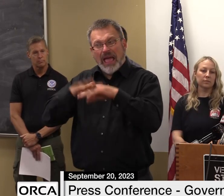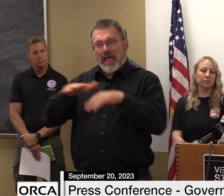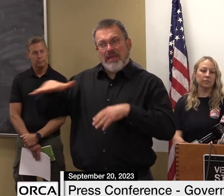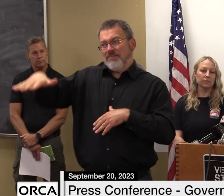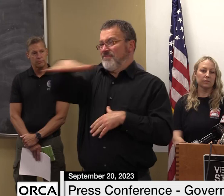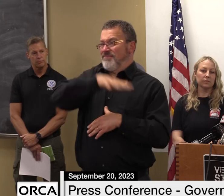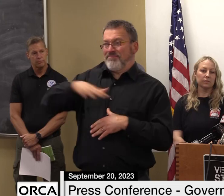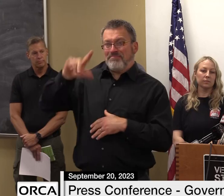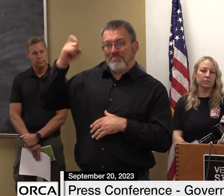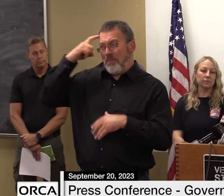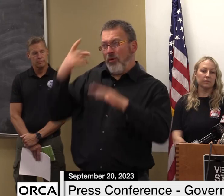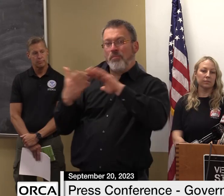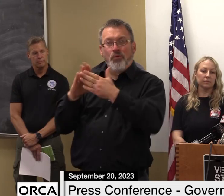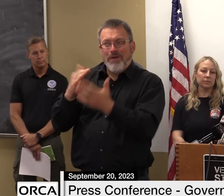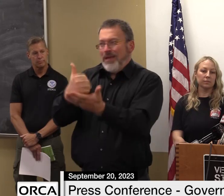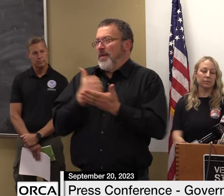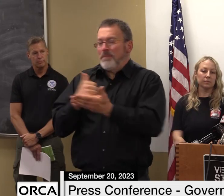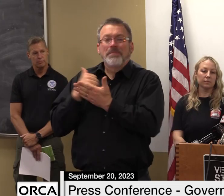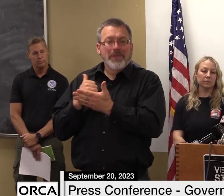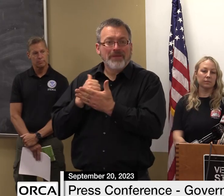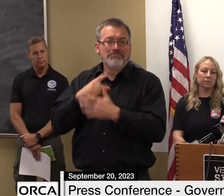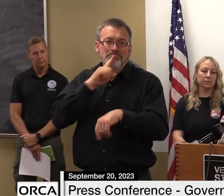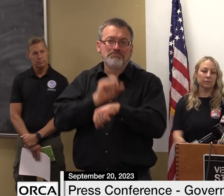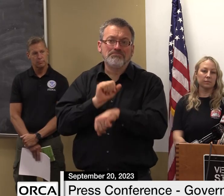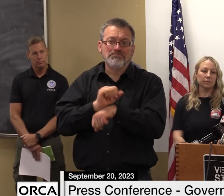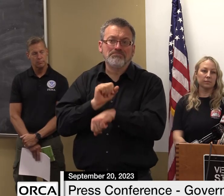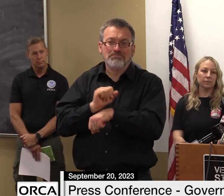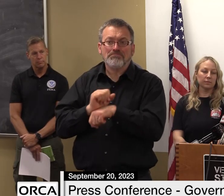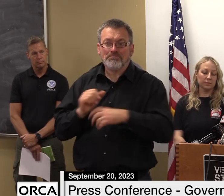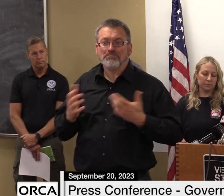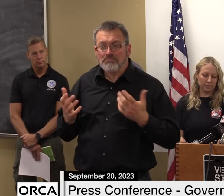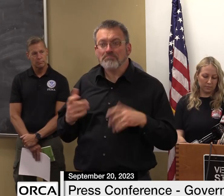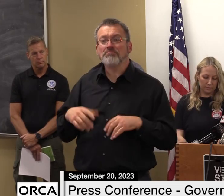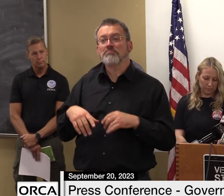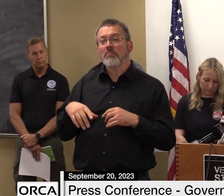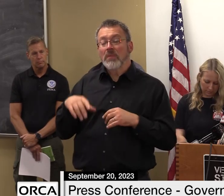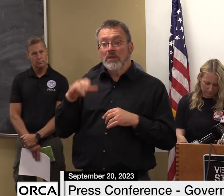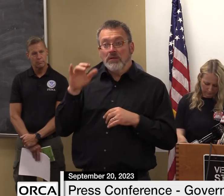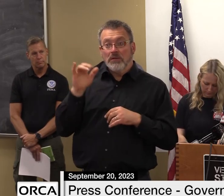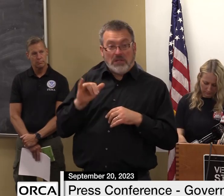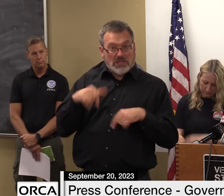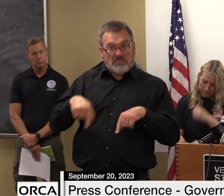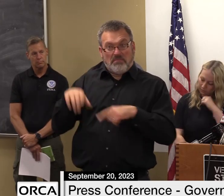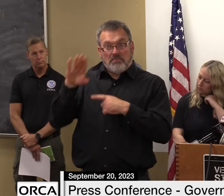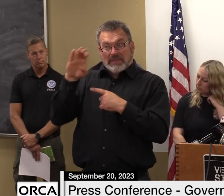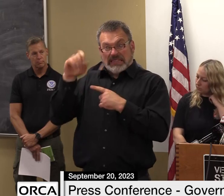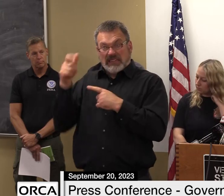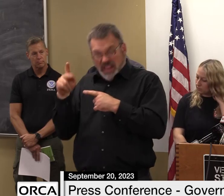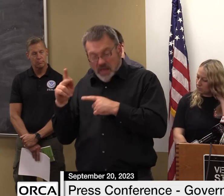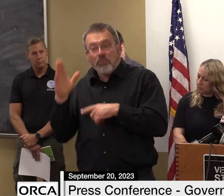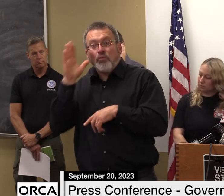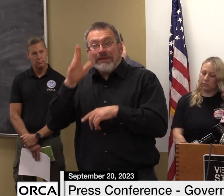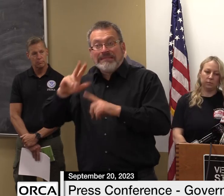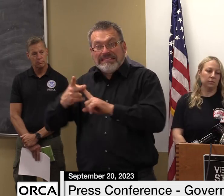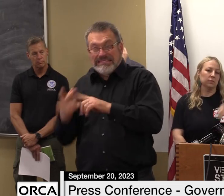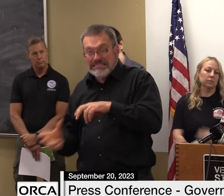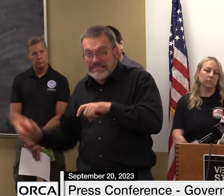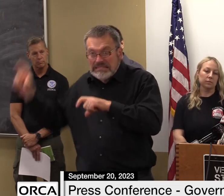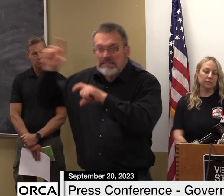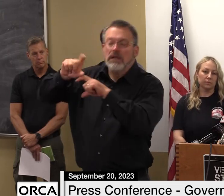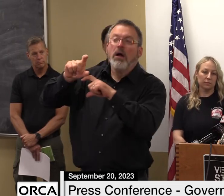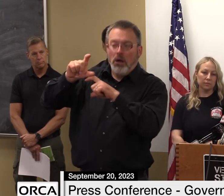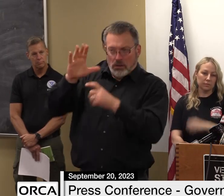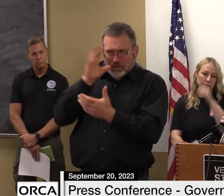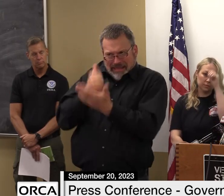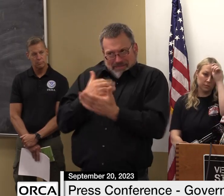recover. With this additional BGAP assistance, Onion River and other small businesses will reopen sooner, reemploy our staff